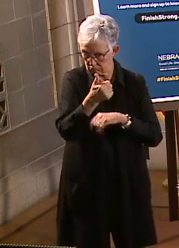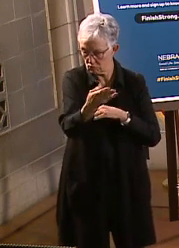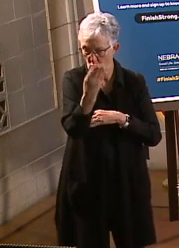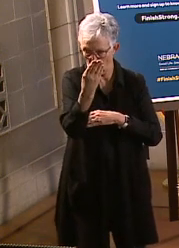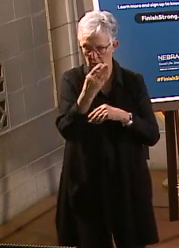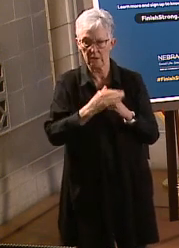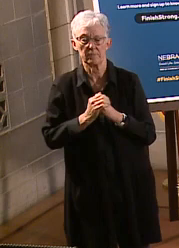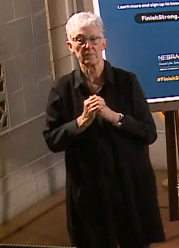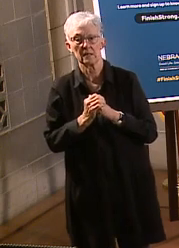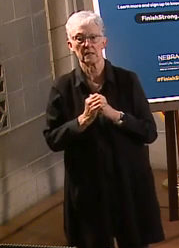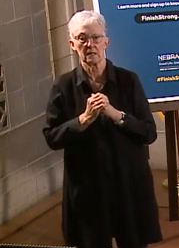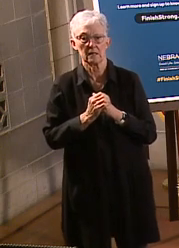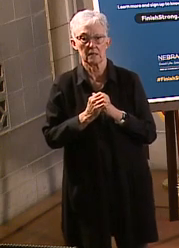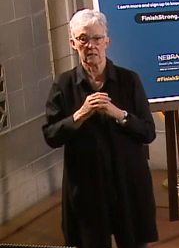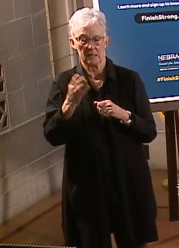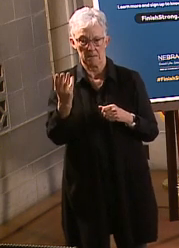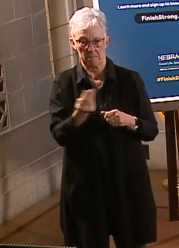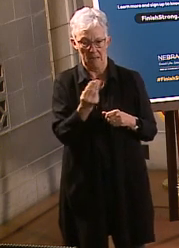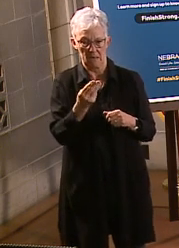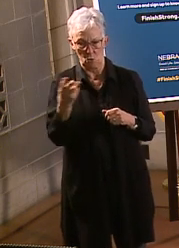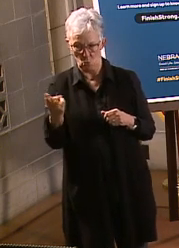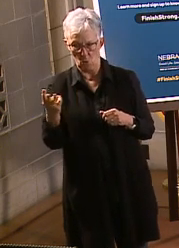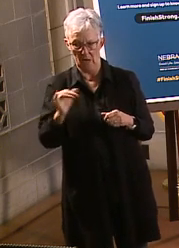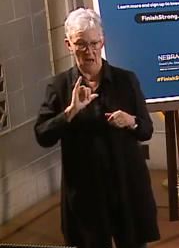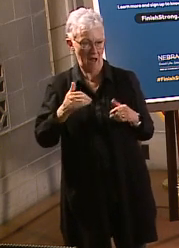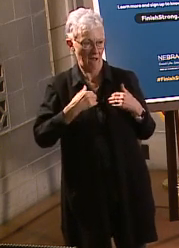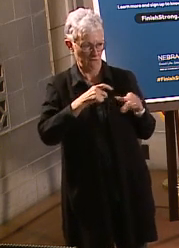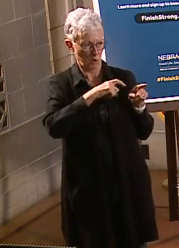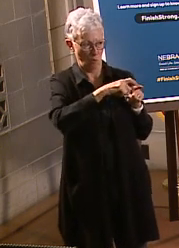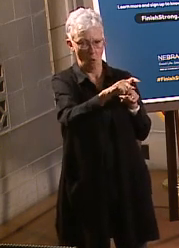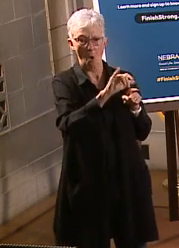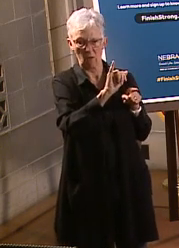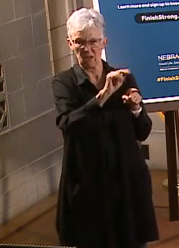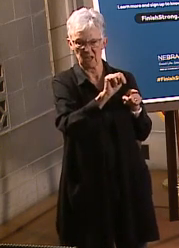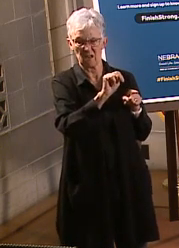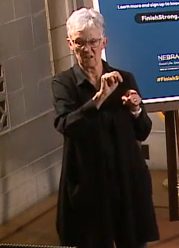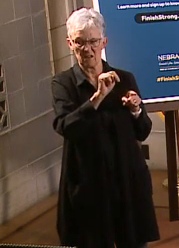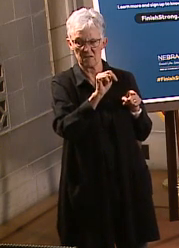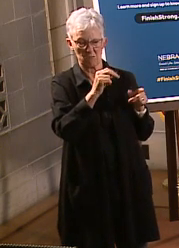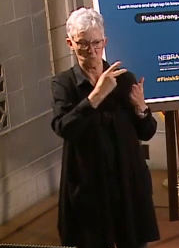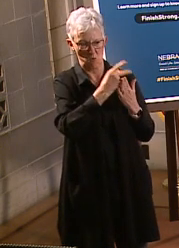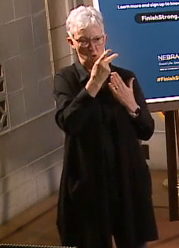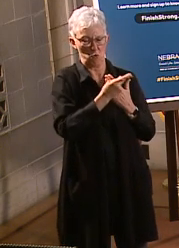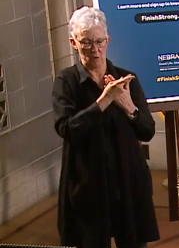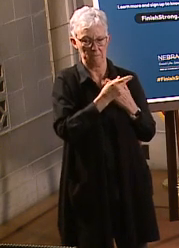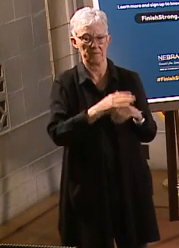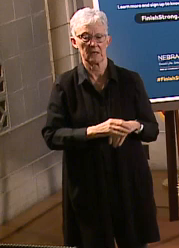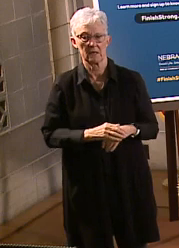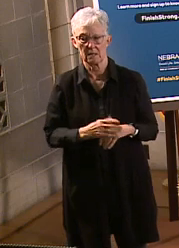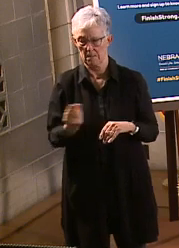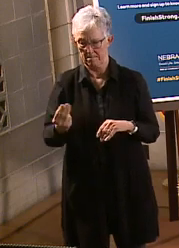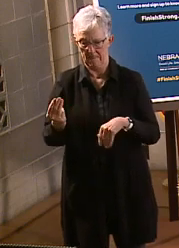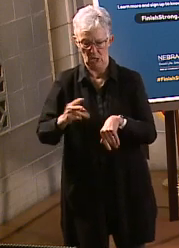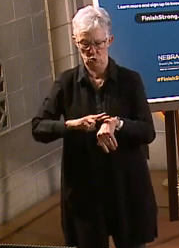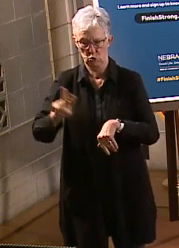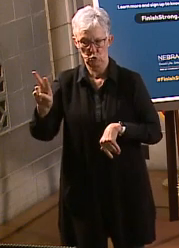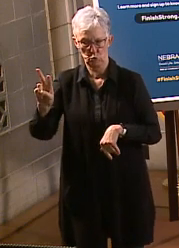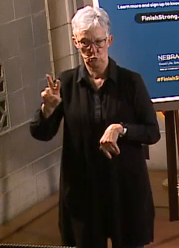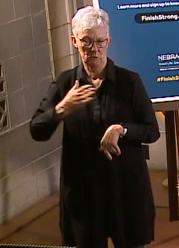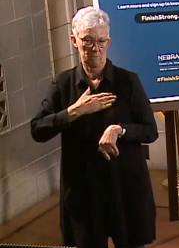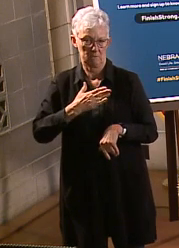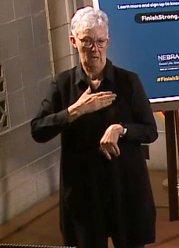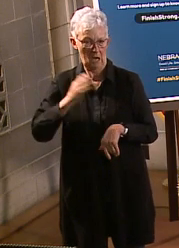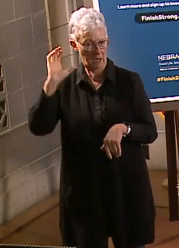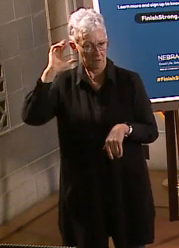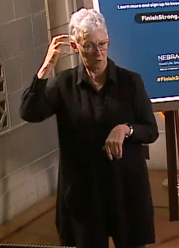at Central Time, 10 a.m. Central Time, Monday and Wednesday here, and then 2 p.m. next Monday, Central Time, will be my radio call-in